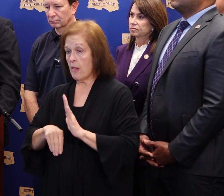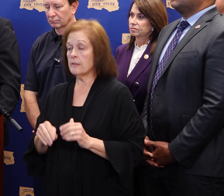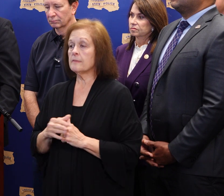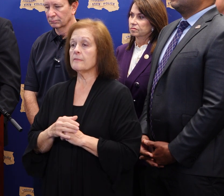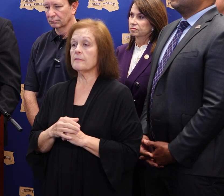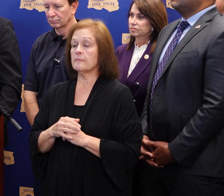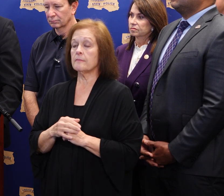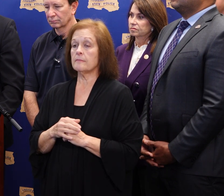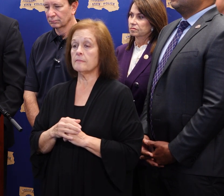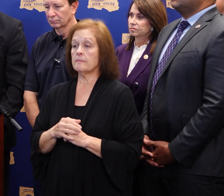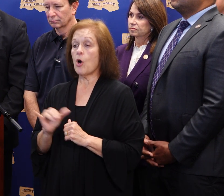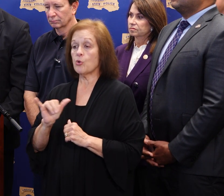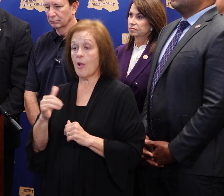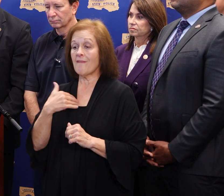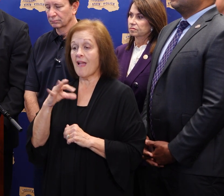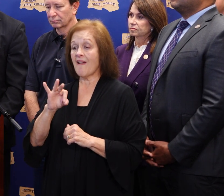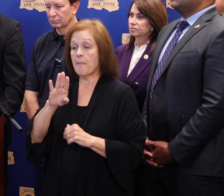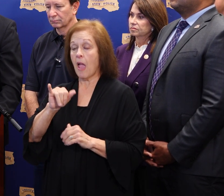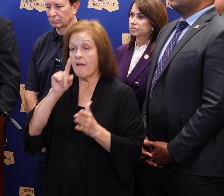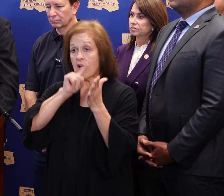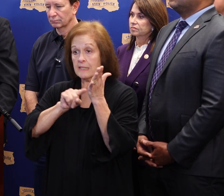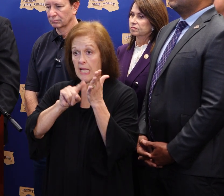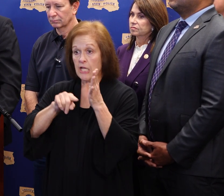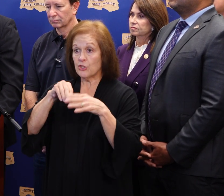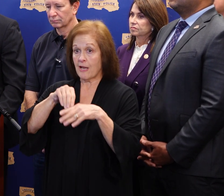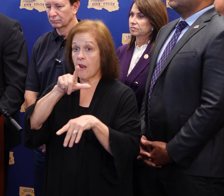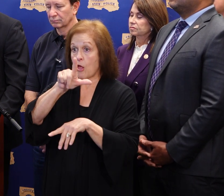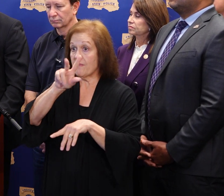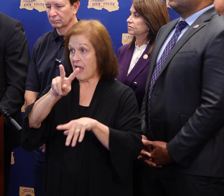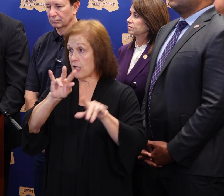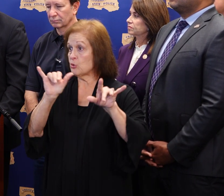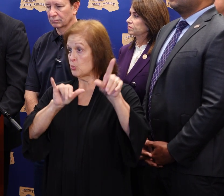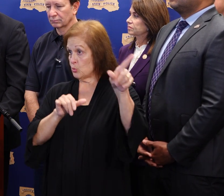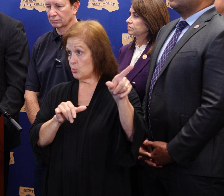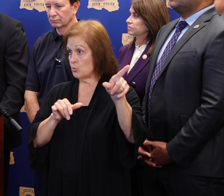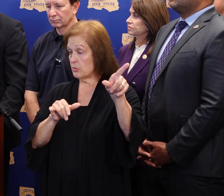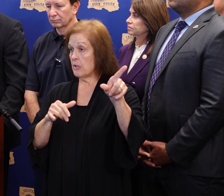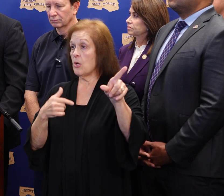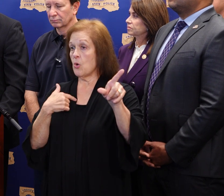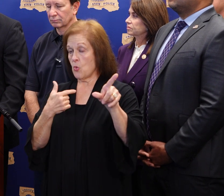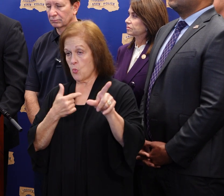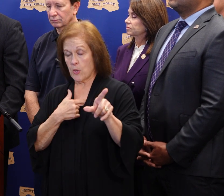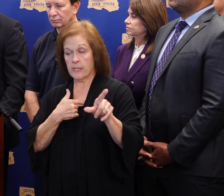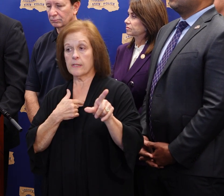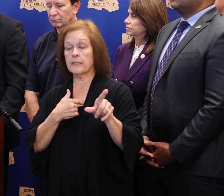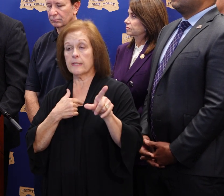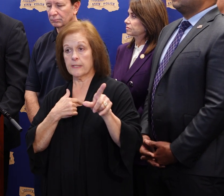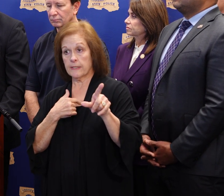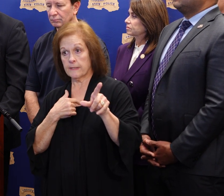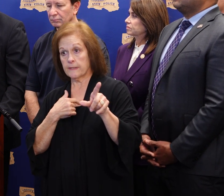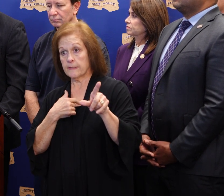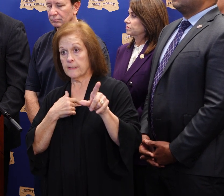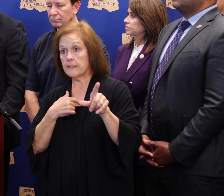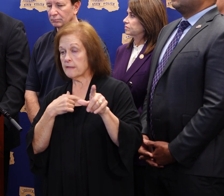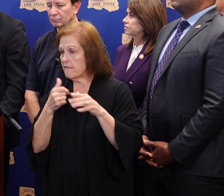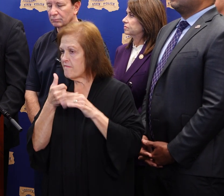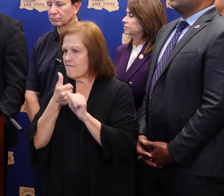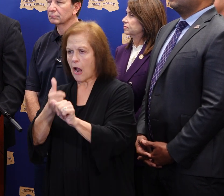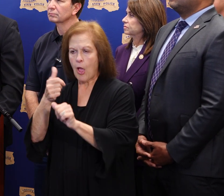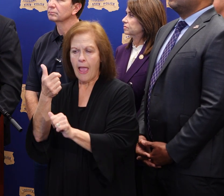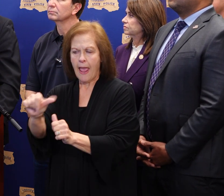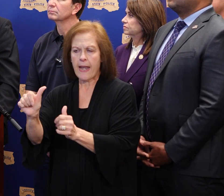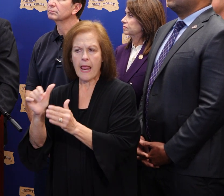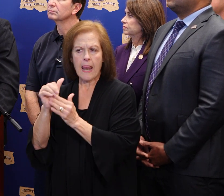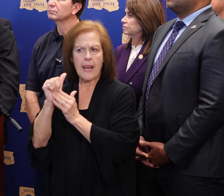you know, there's also an FBI investigation in Las Vegas. We are following up on all potential leads and not ruling everything out.